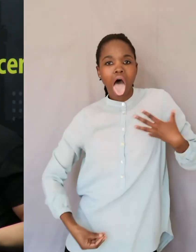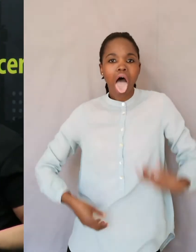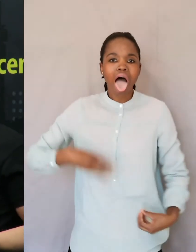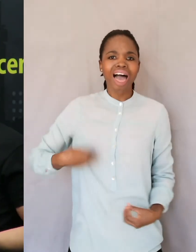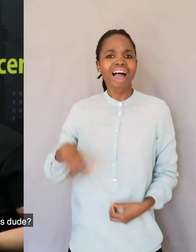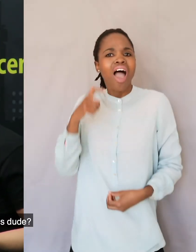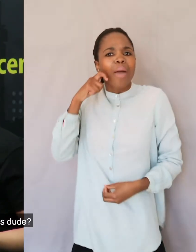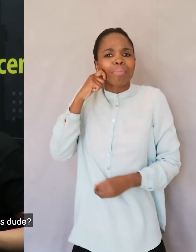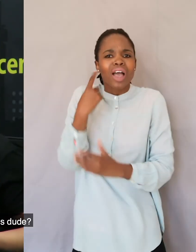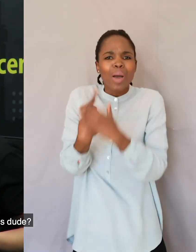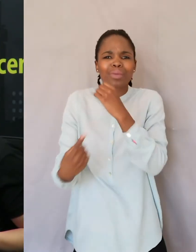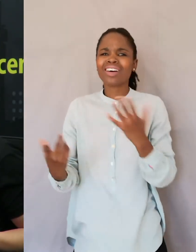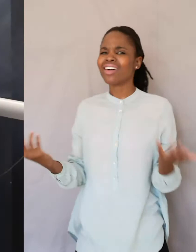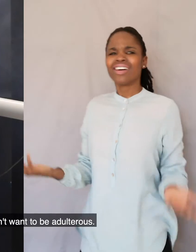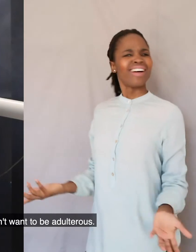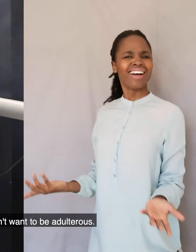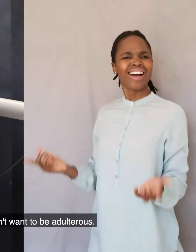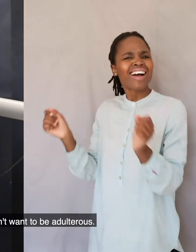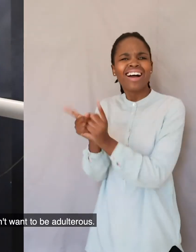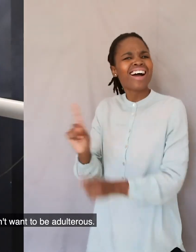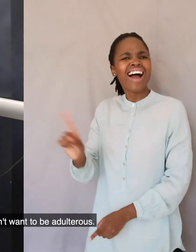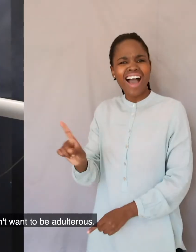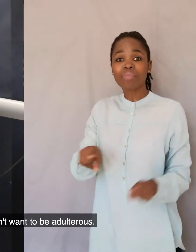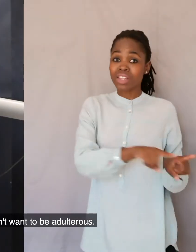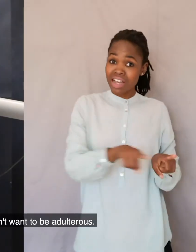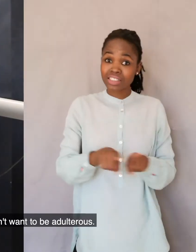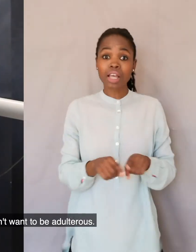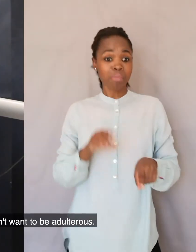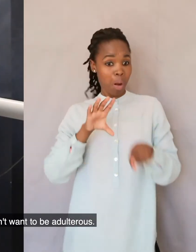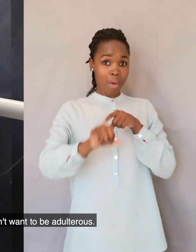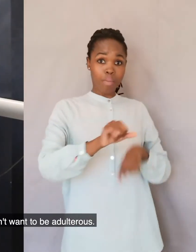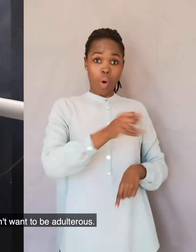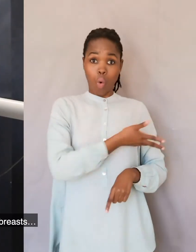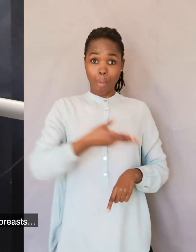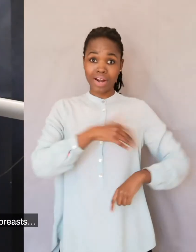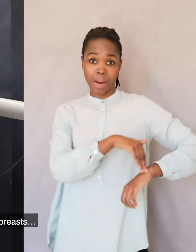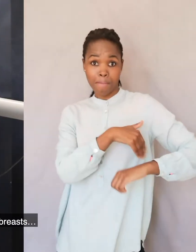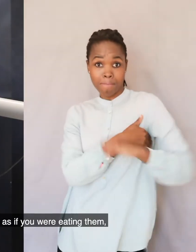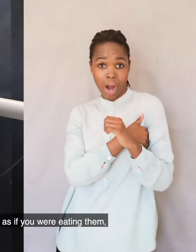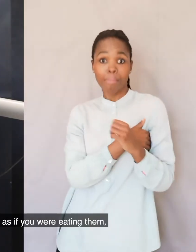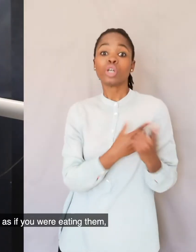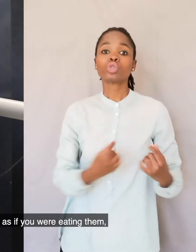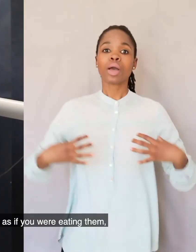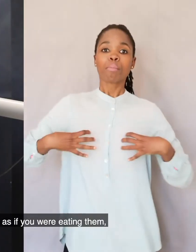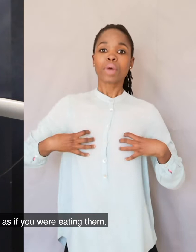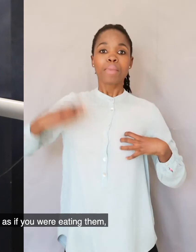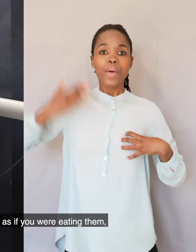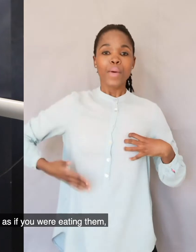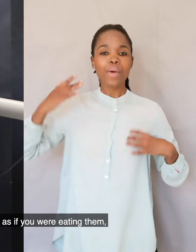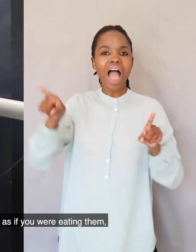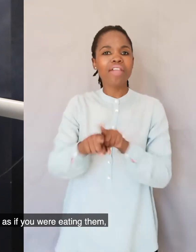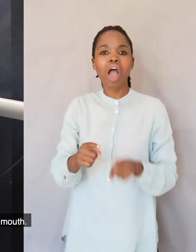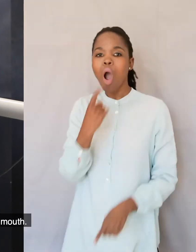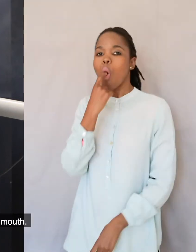mean, what's wrong with this dude? And also adulterous. You wouldn't want to be adulterous. He'd cut off your breasts and then put them in your mouth as if